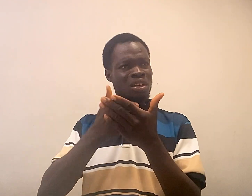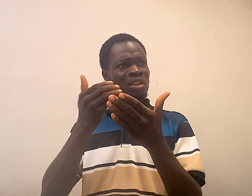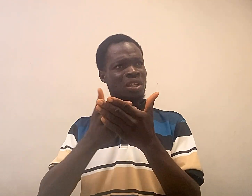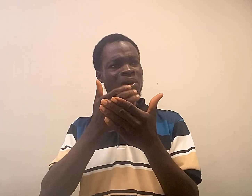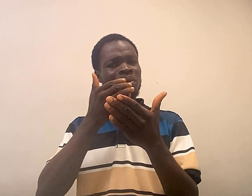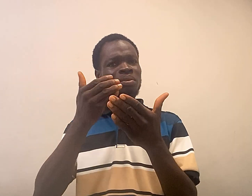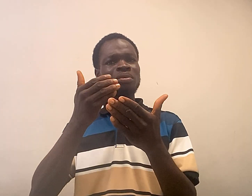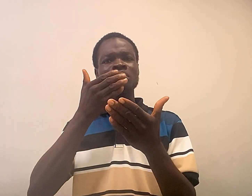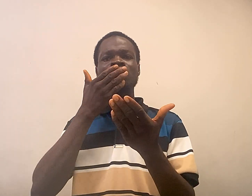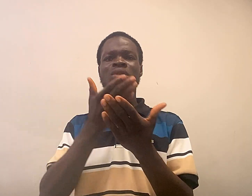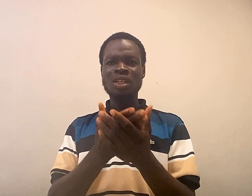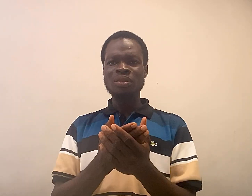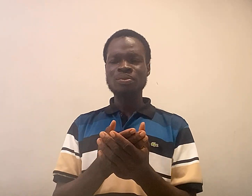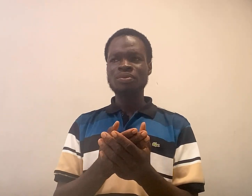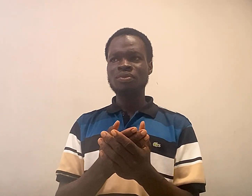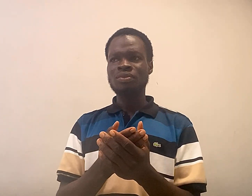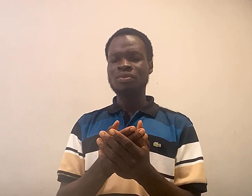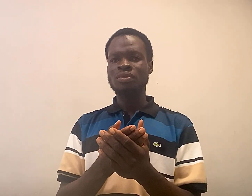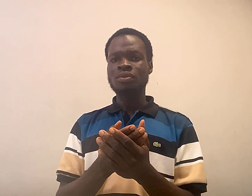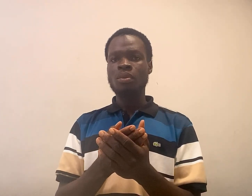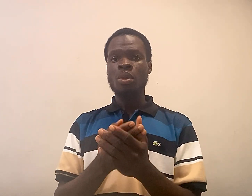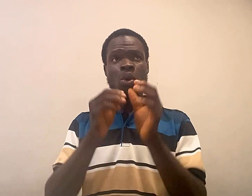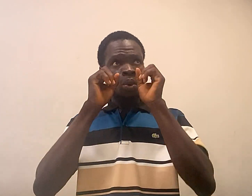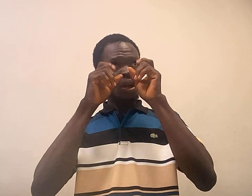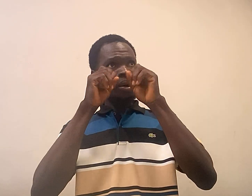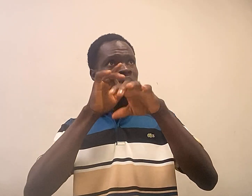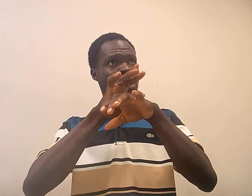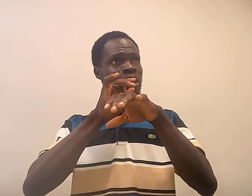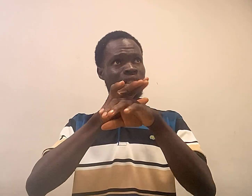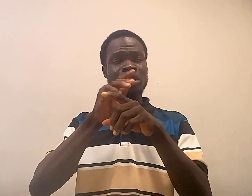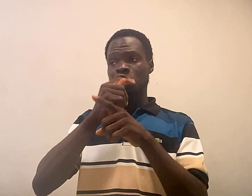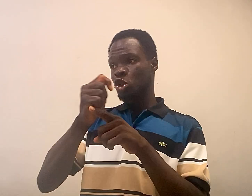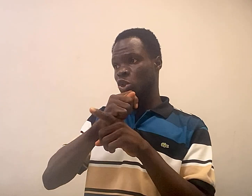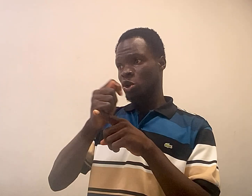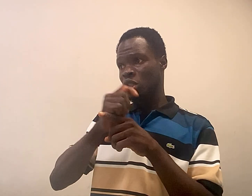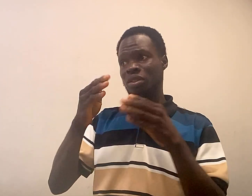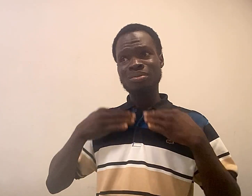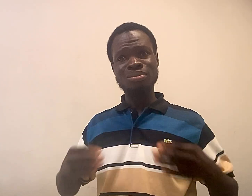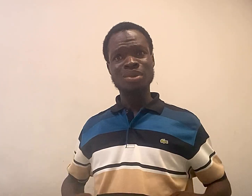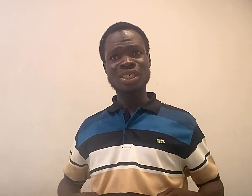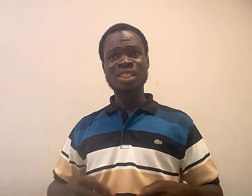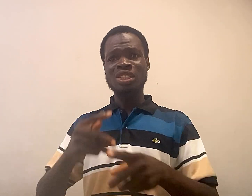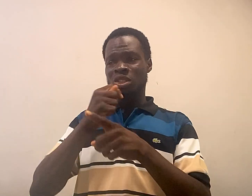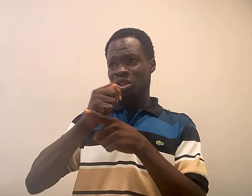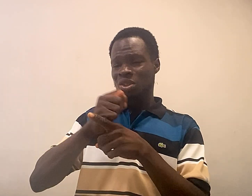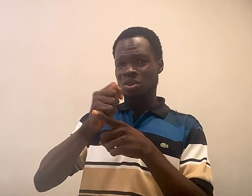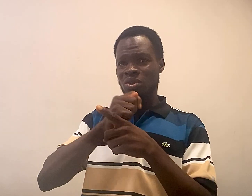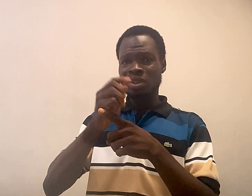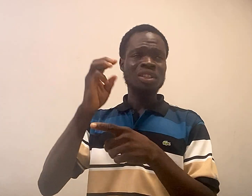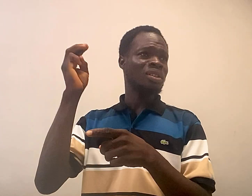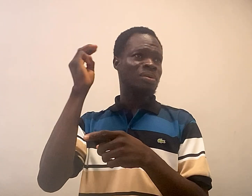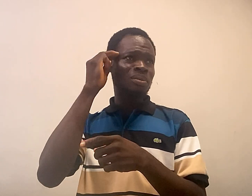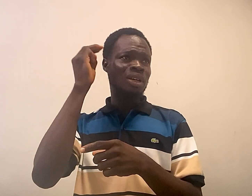and master something real. Train your body. Train your mind. And never explain yourself to